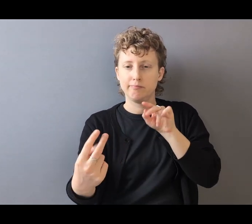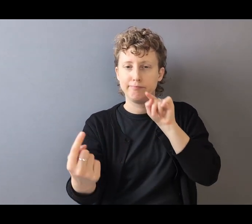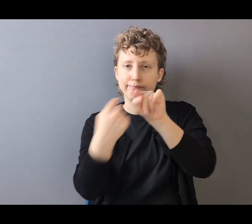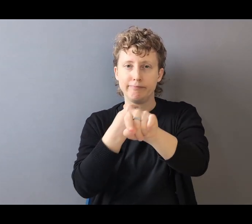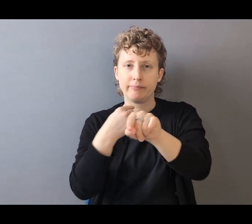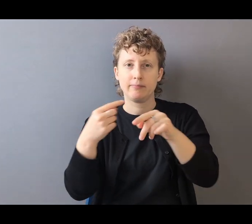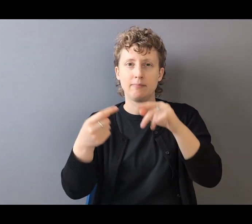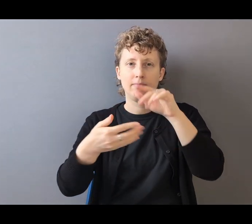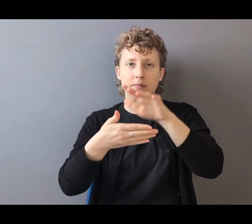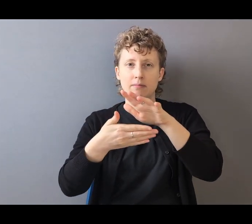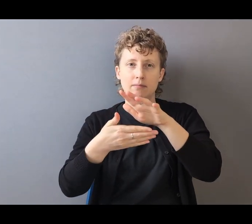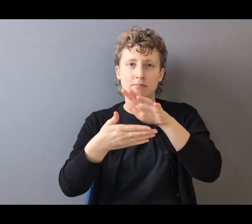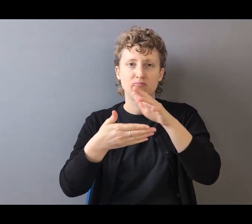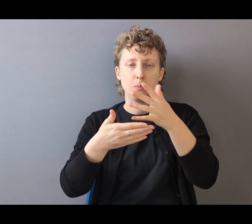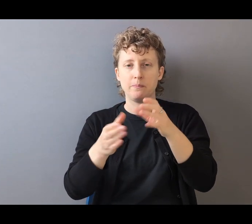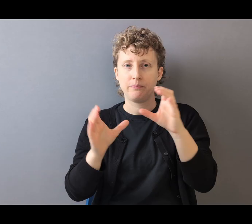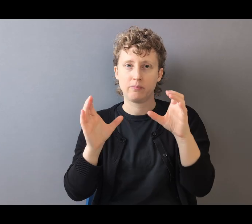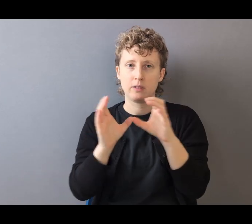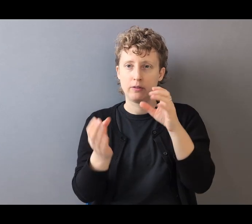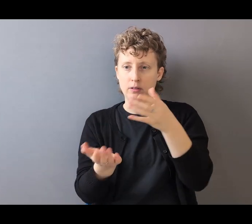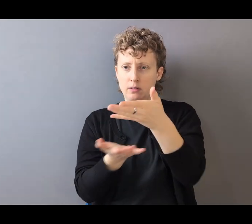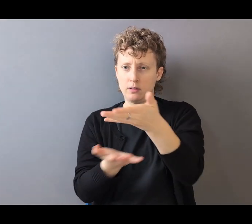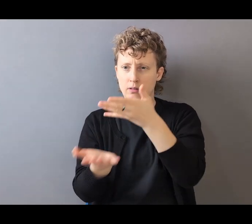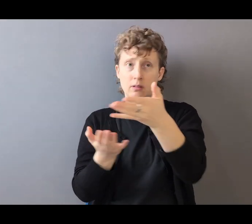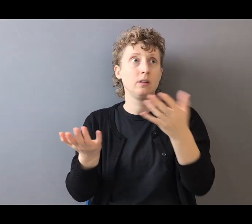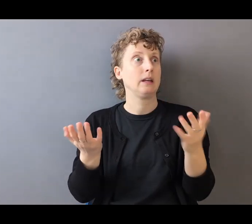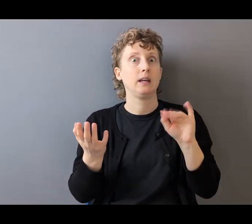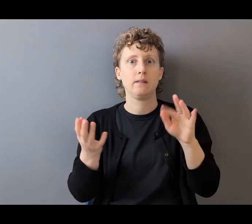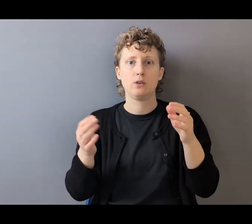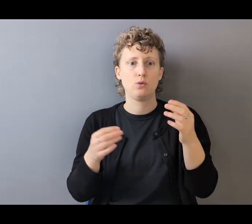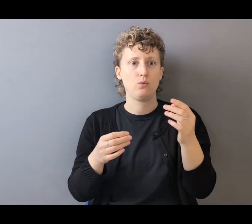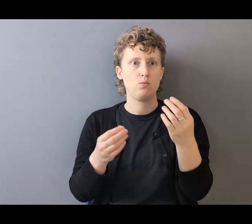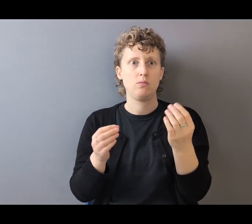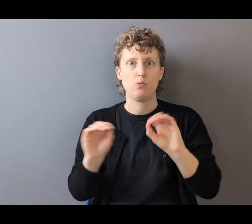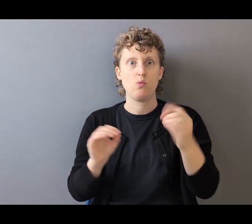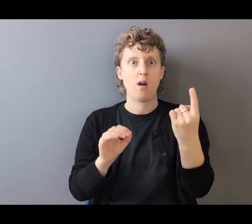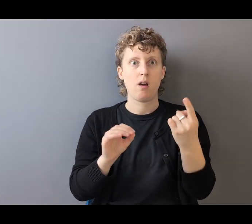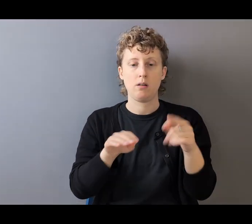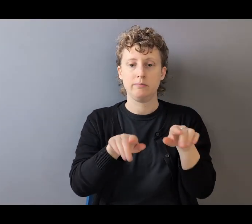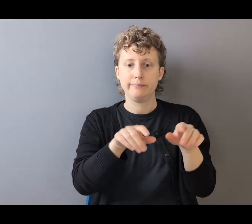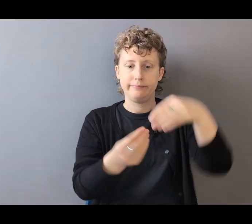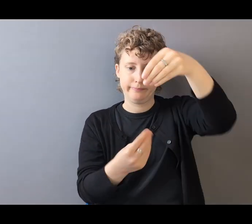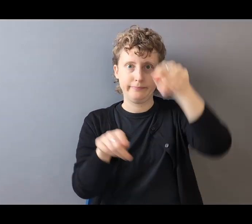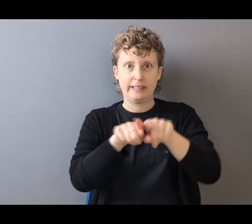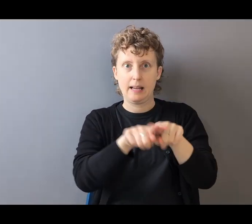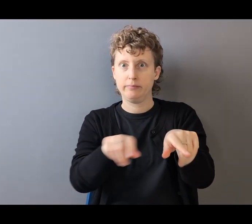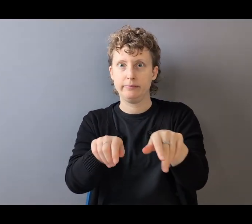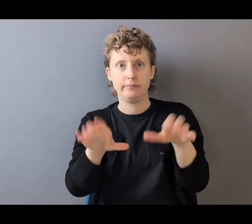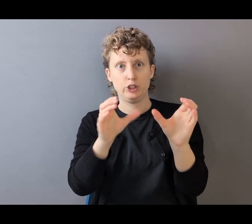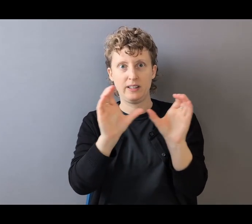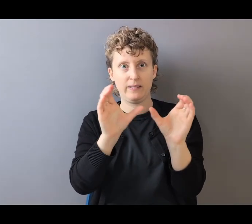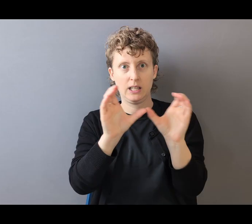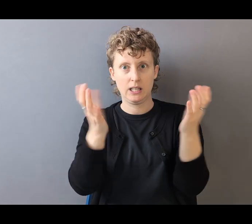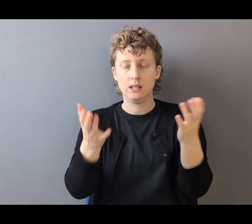done differently. So how are we gonna try to compare with each other when we are trying to find a job, or knowing what are